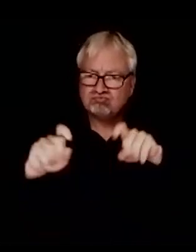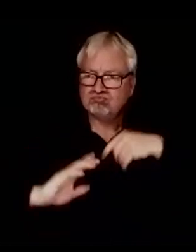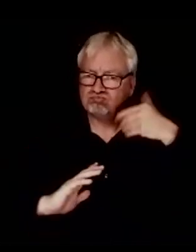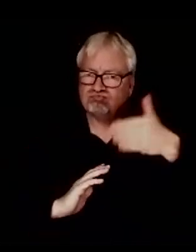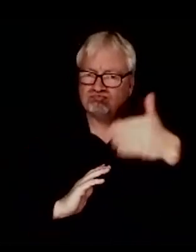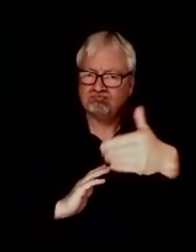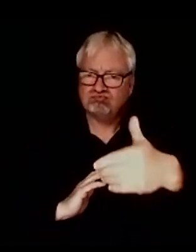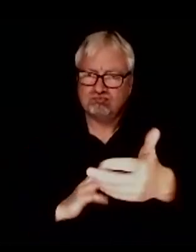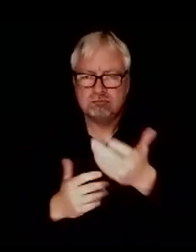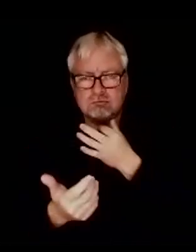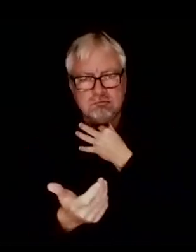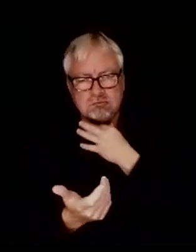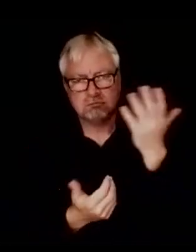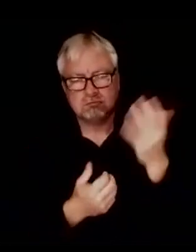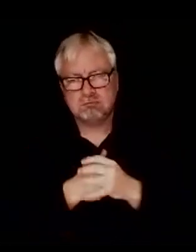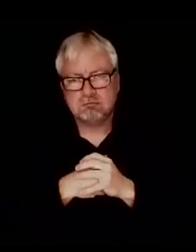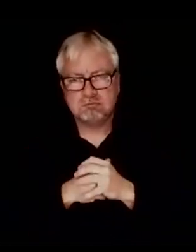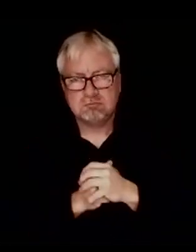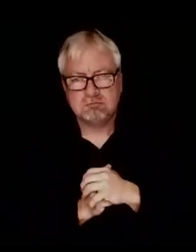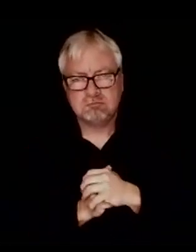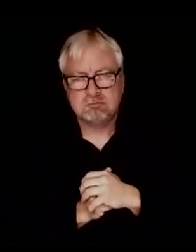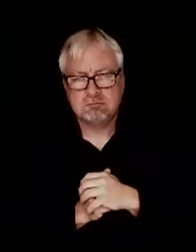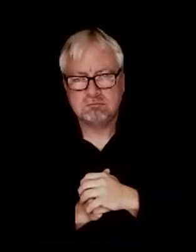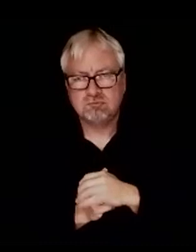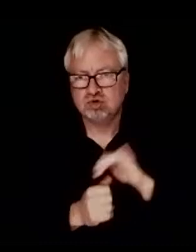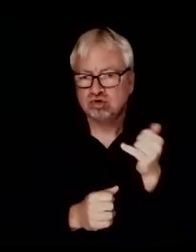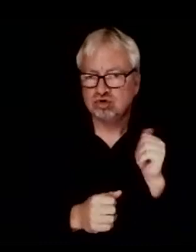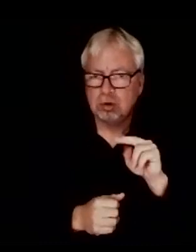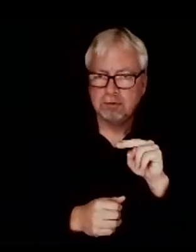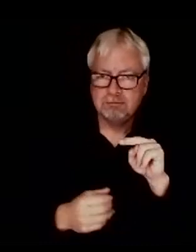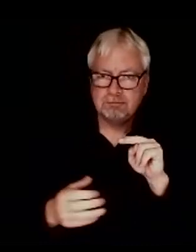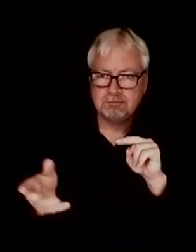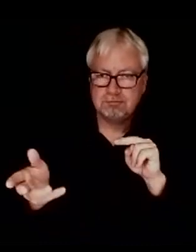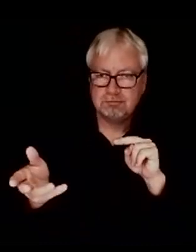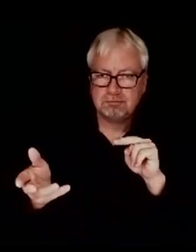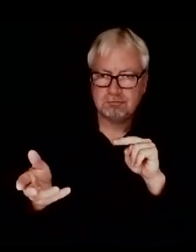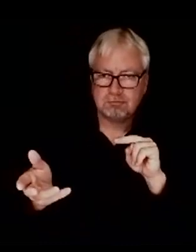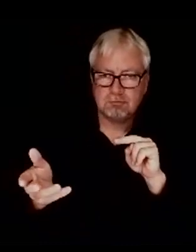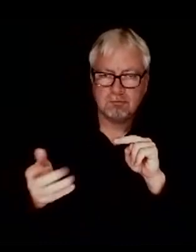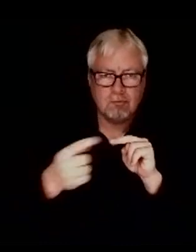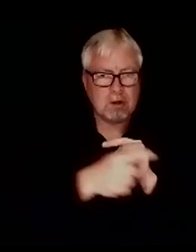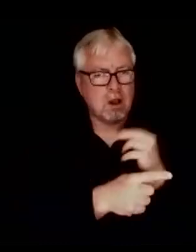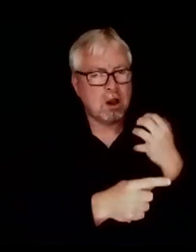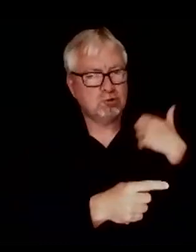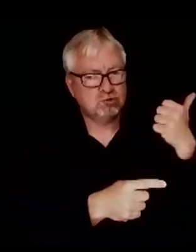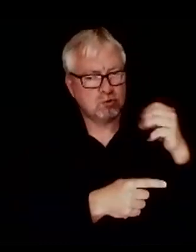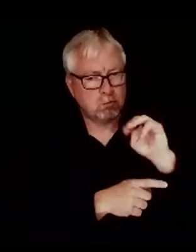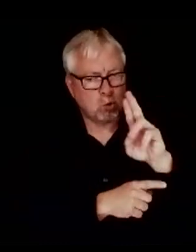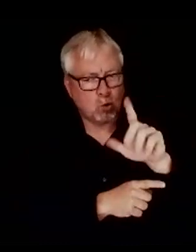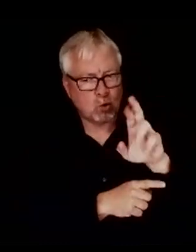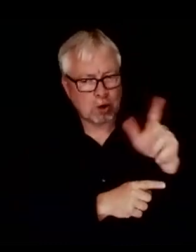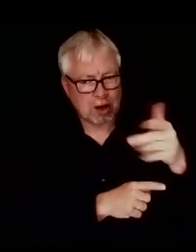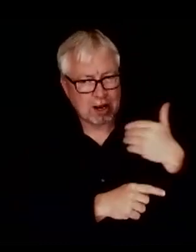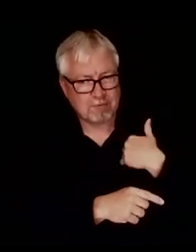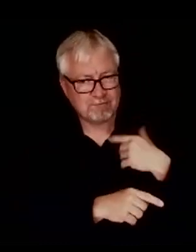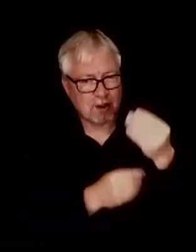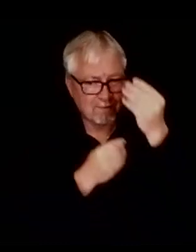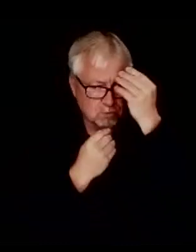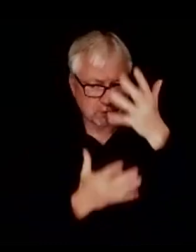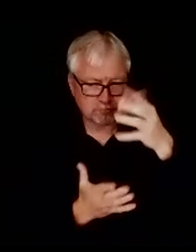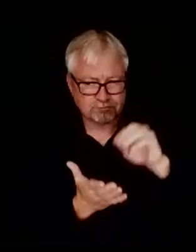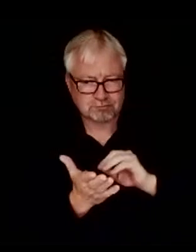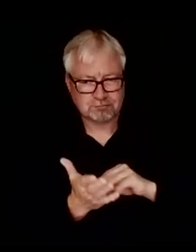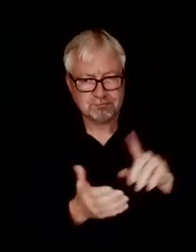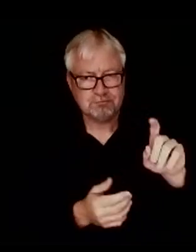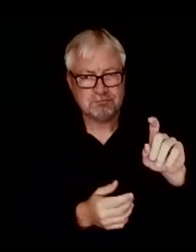I would ask Commissioner Mueller if you happen to know those data. We also have Dan Huff on the line from our testing